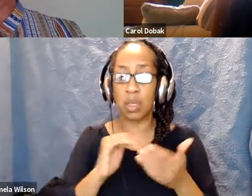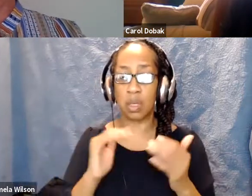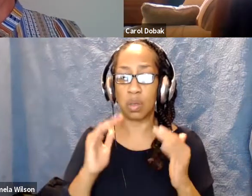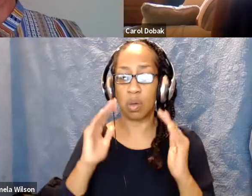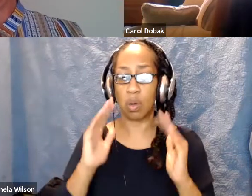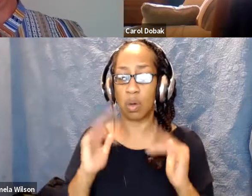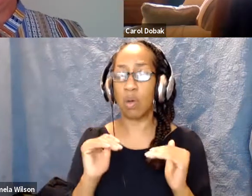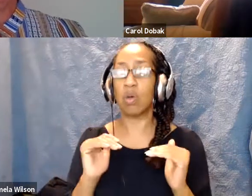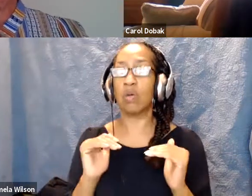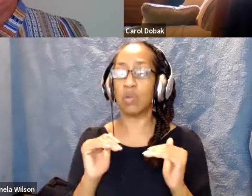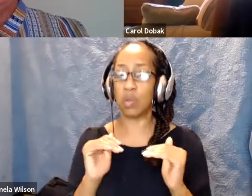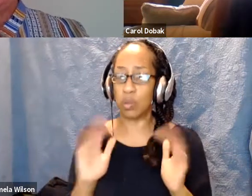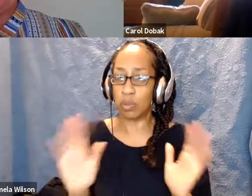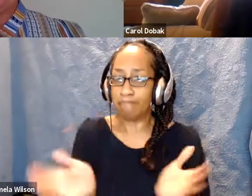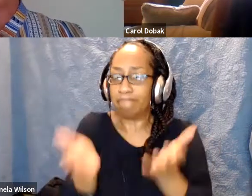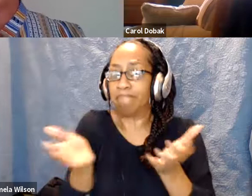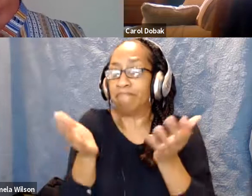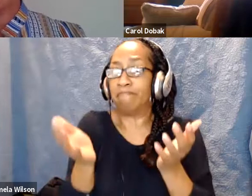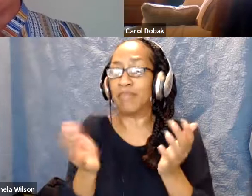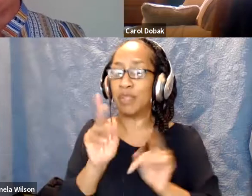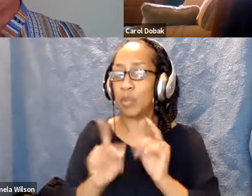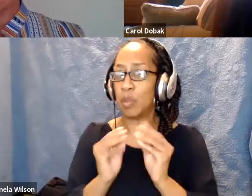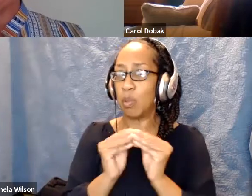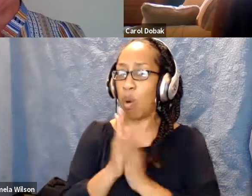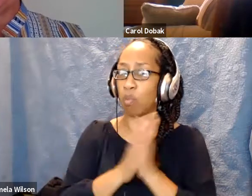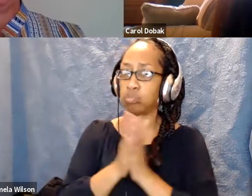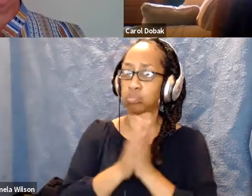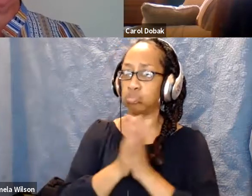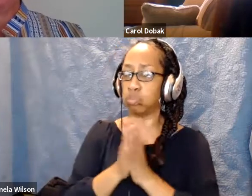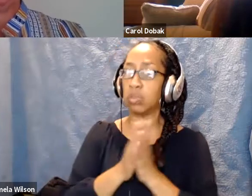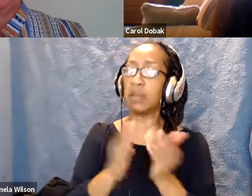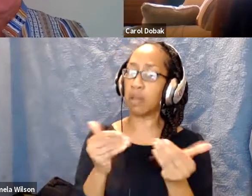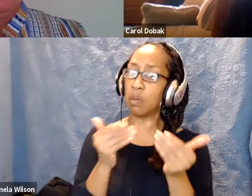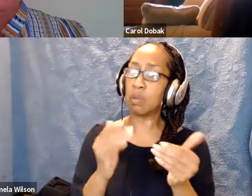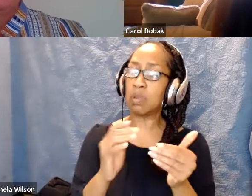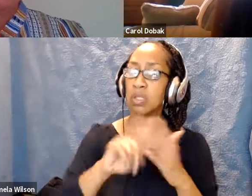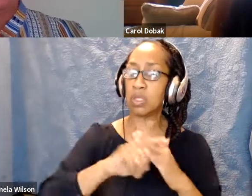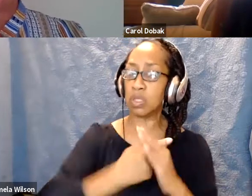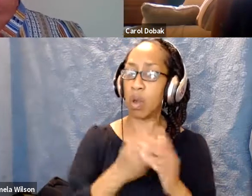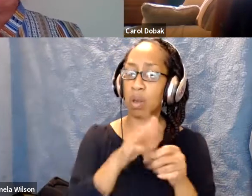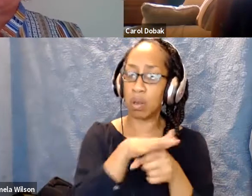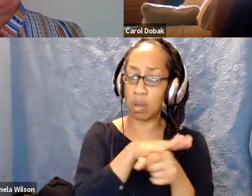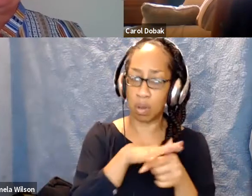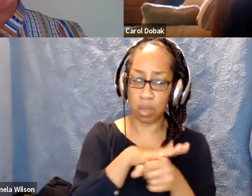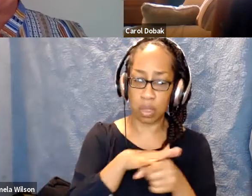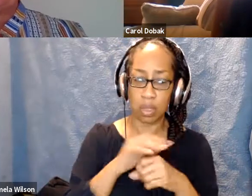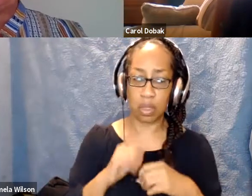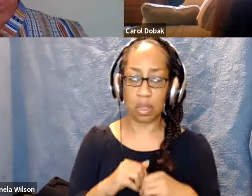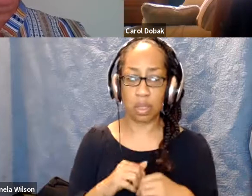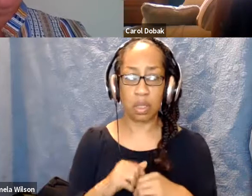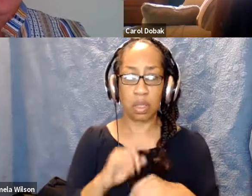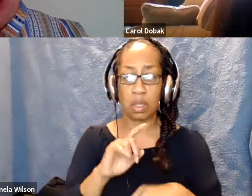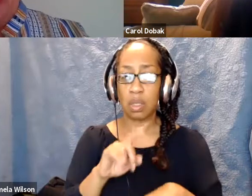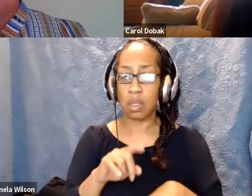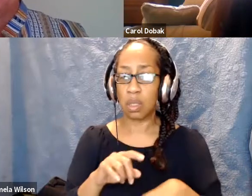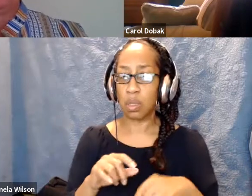some energy out there in the network so that people will start working on this themselves at the local level. Long term, we'll be